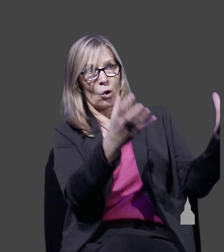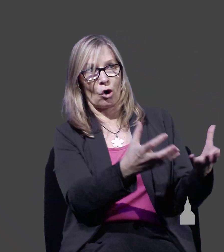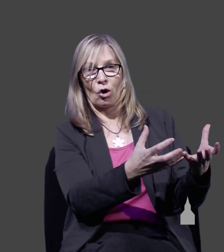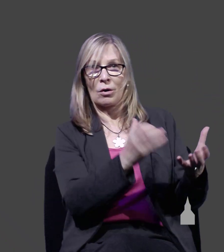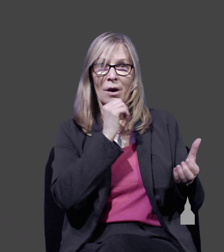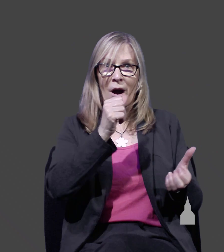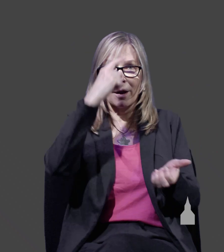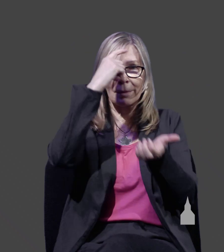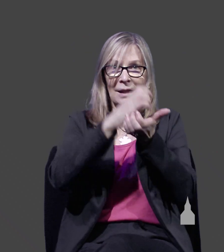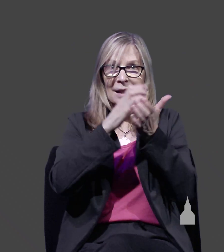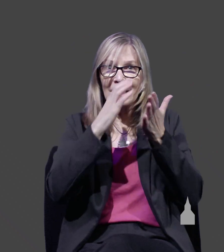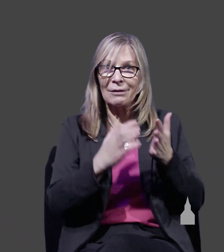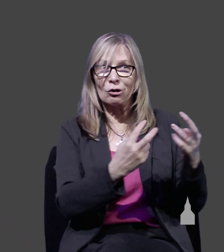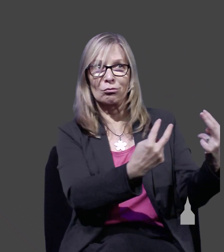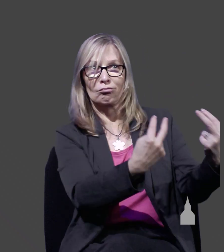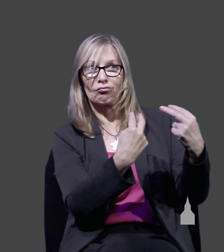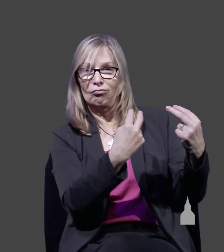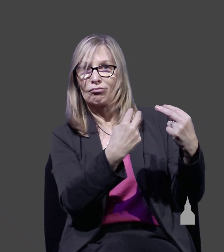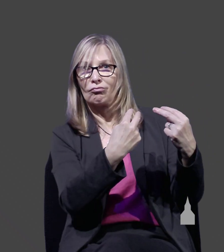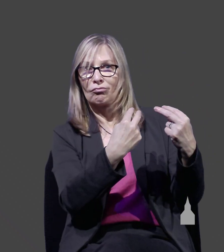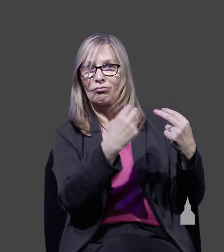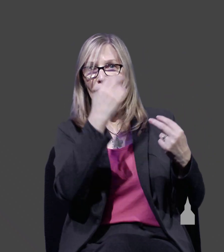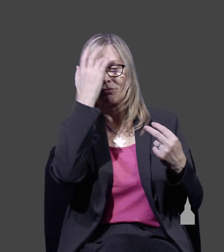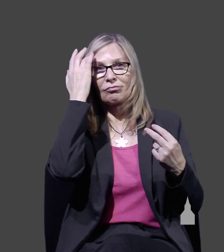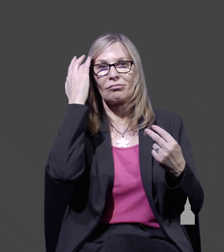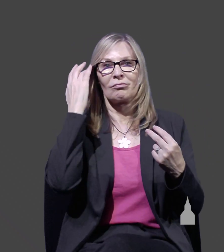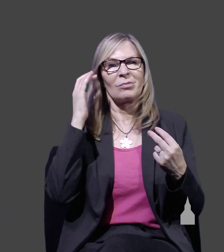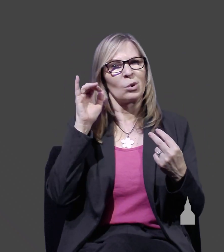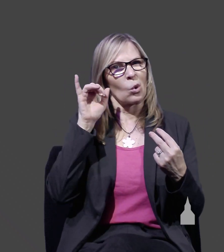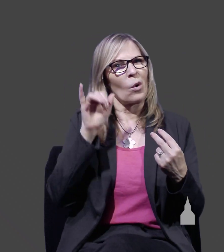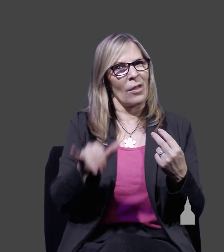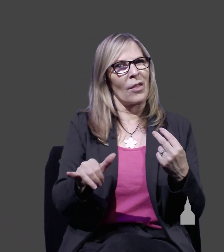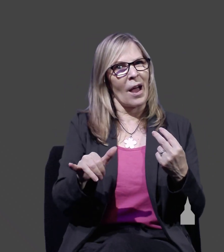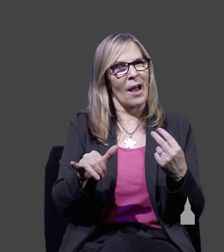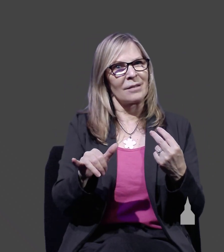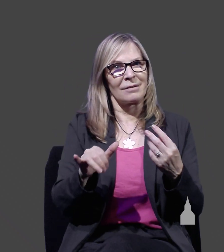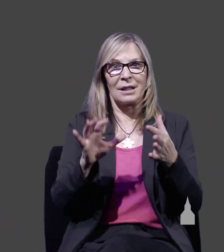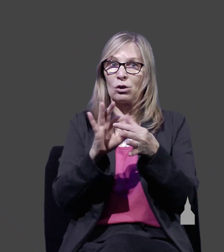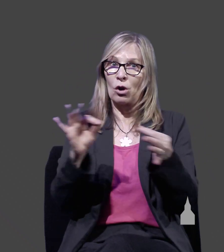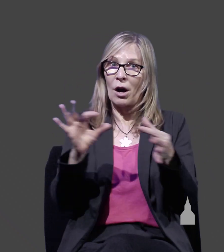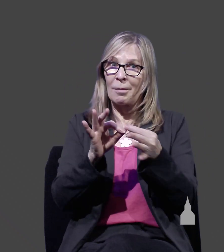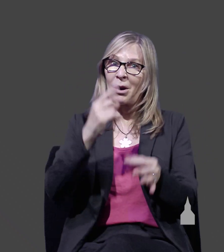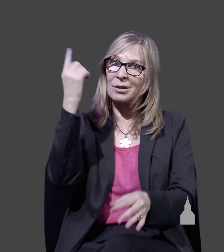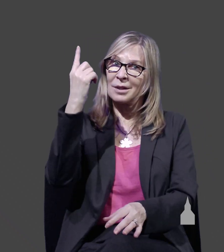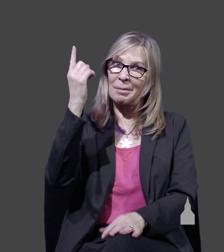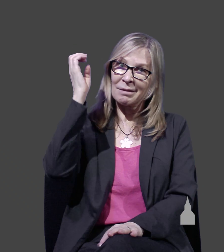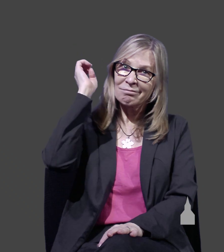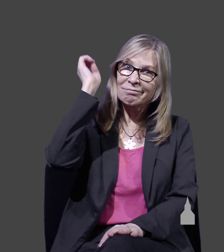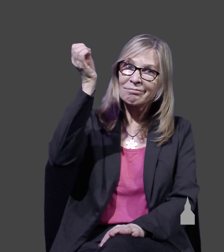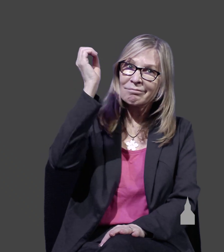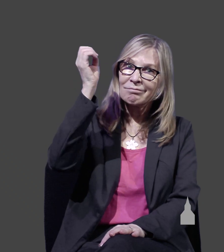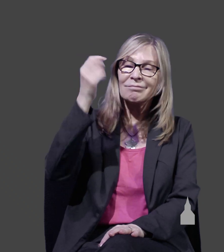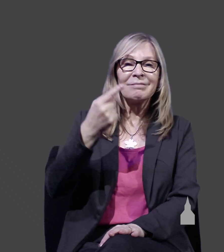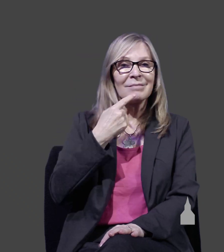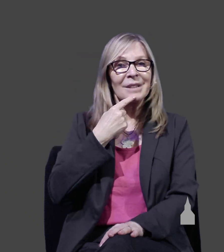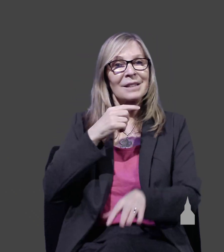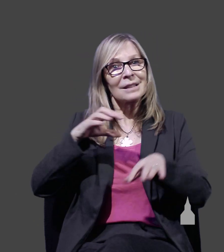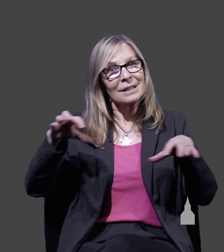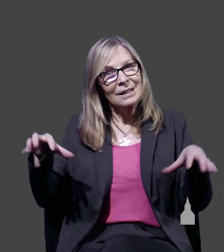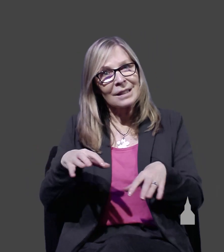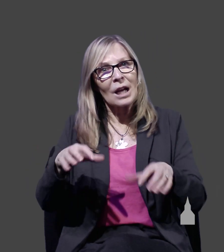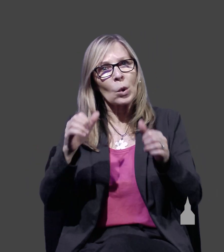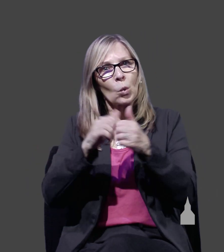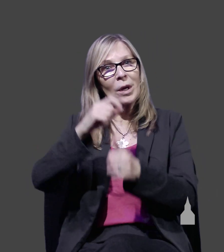And that's how he puts this particular aspect in context, that he's talking about something that is evangelistic, because he said, conduct yourselves with